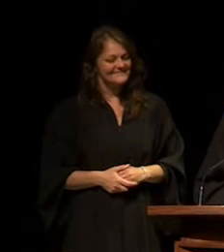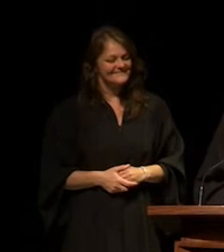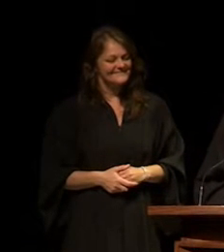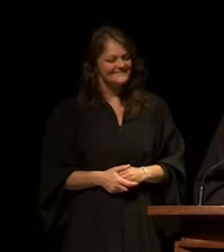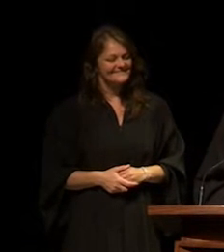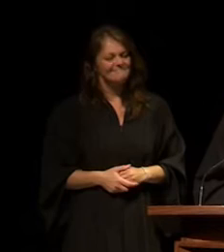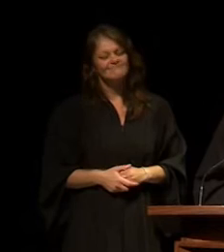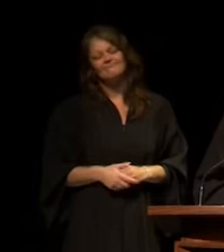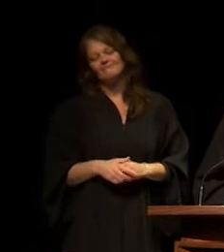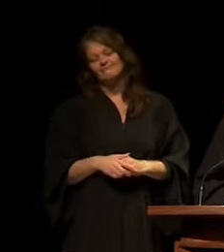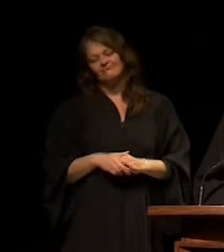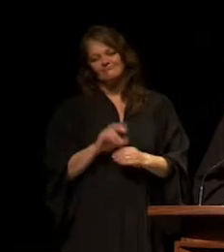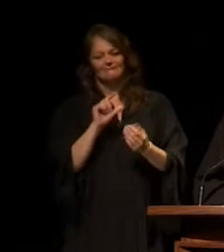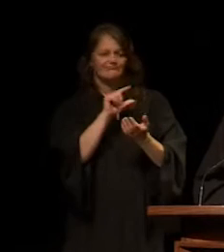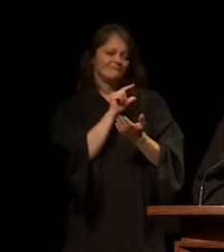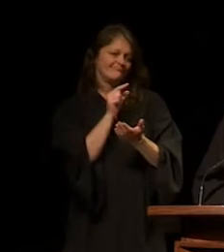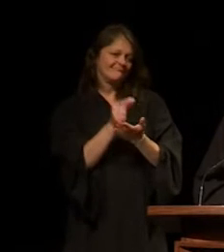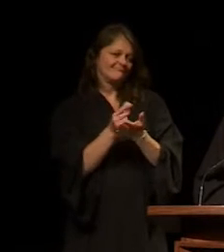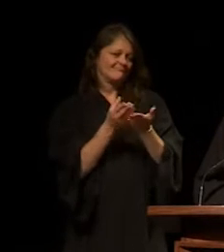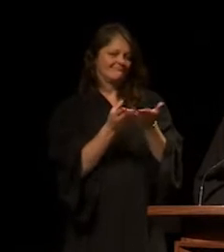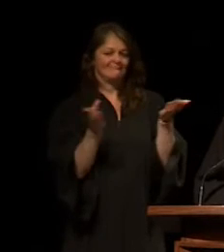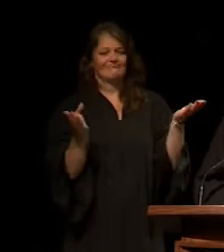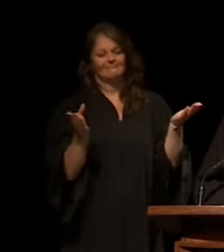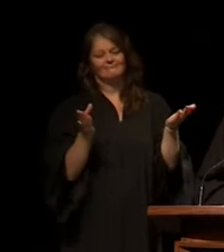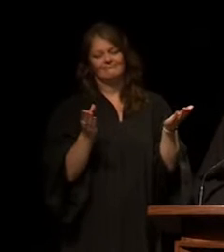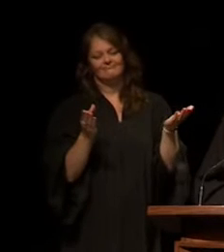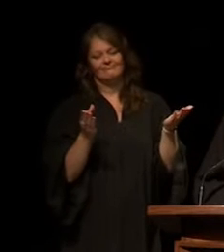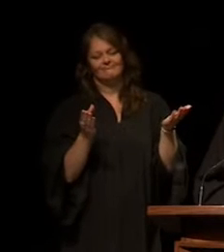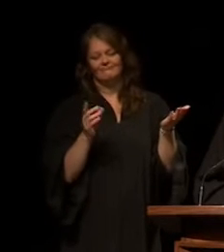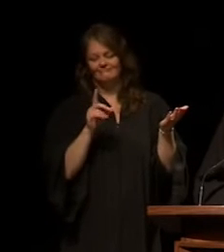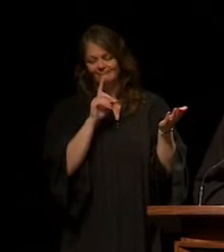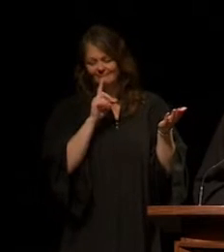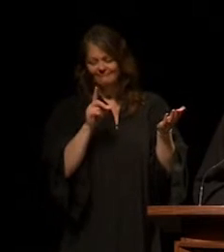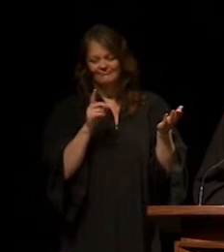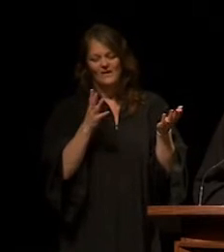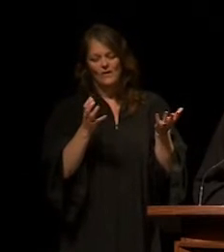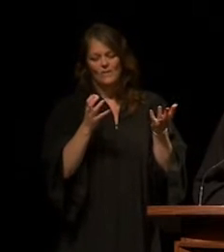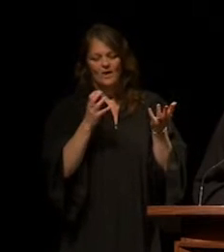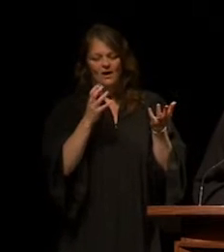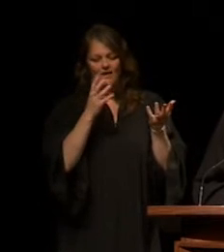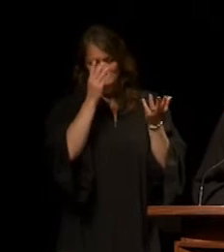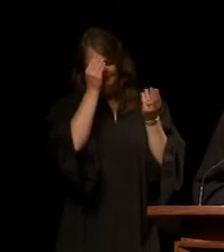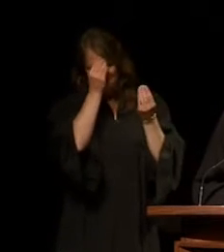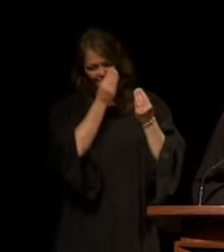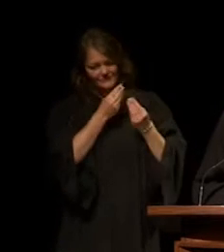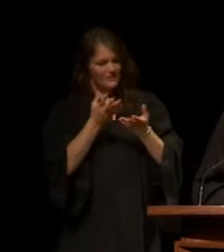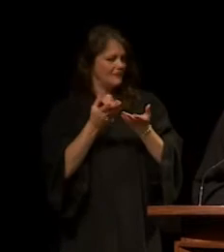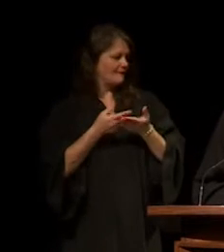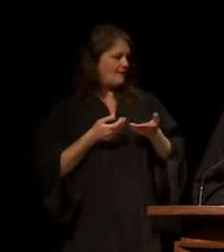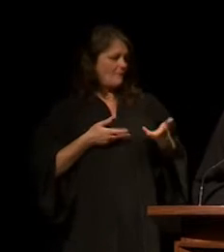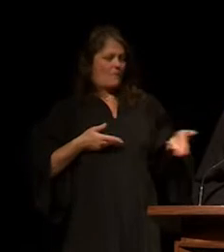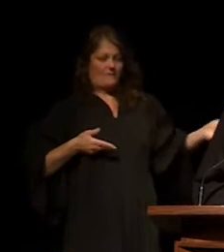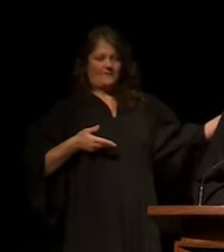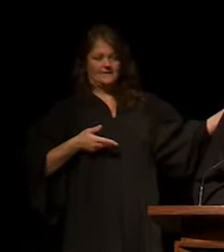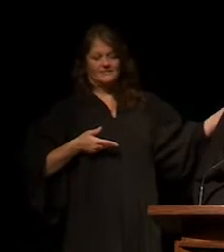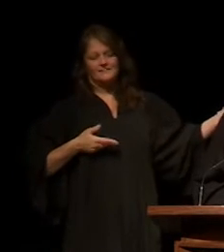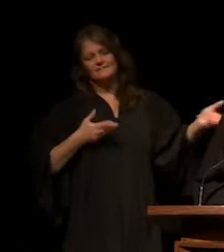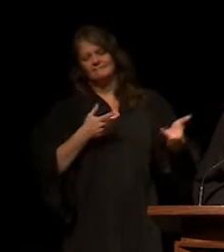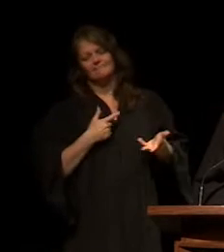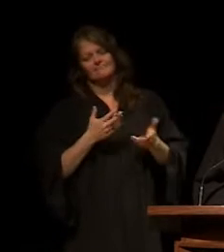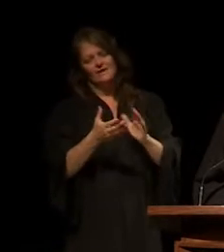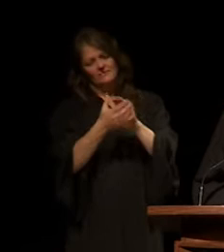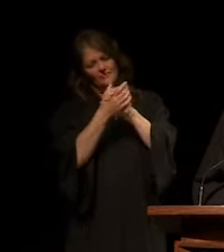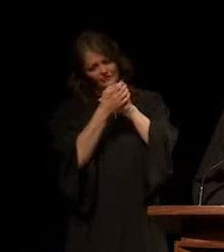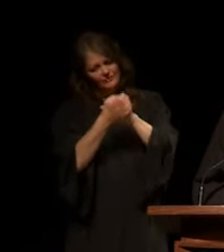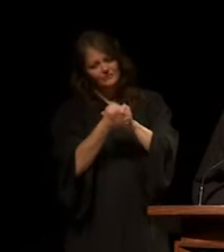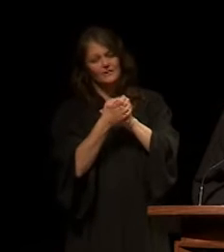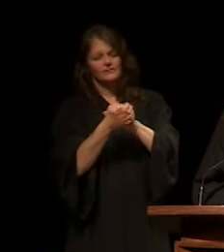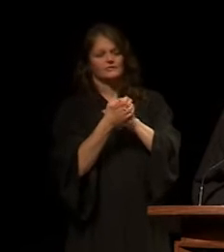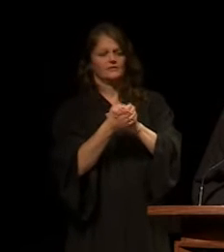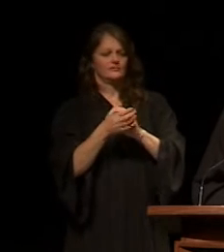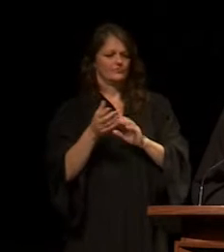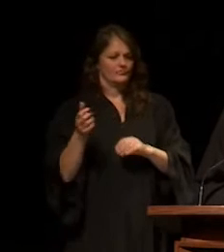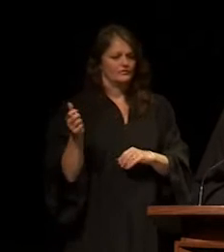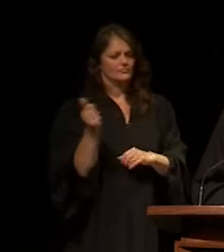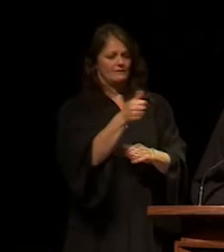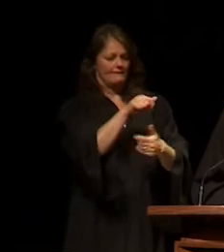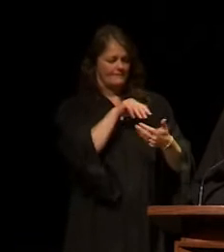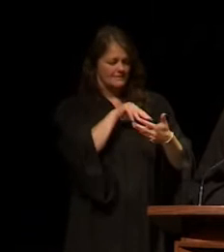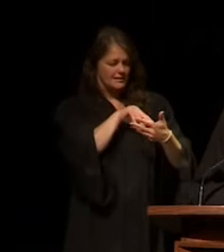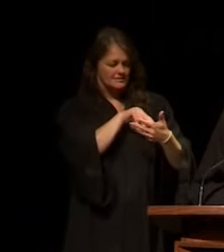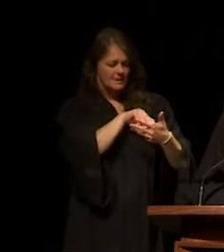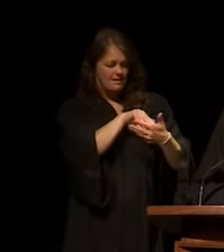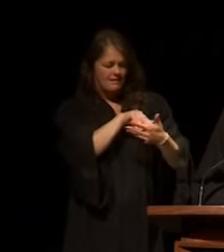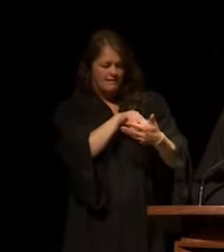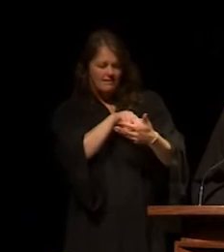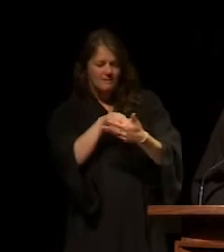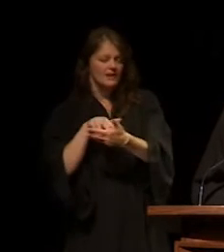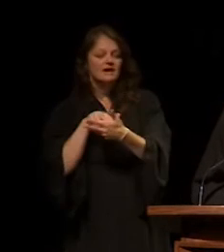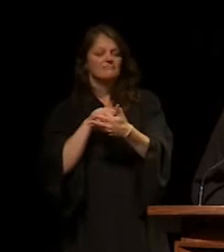Graduates, I wish to extend our congratulations to you on completing your programs of study